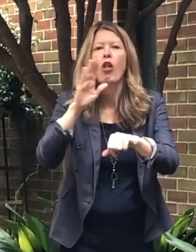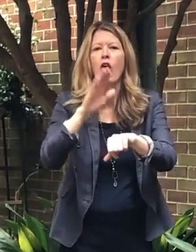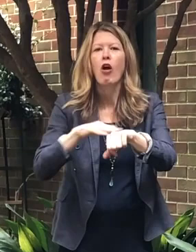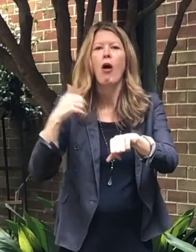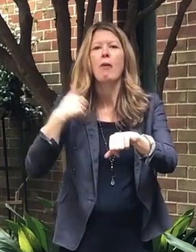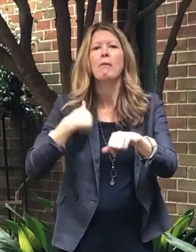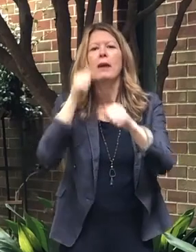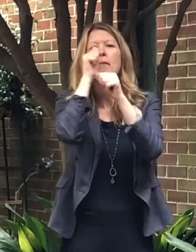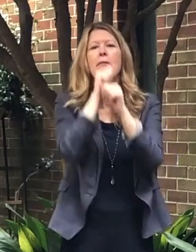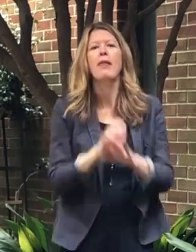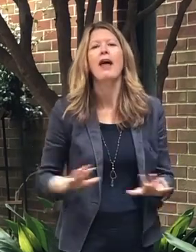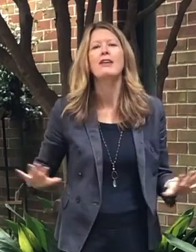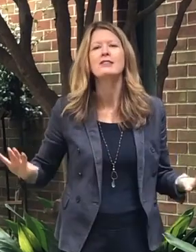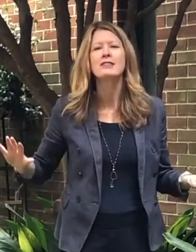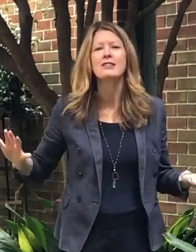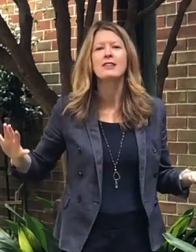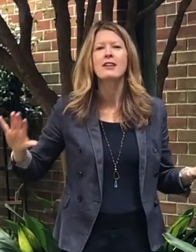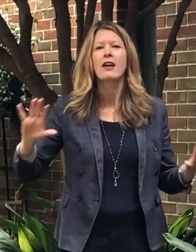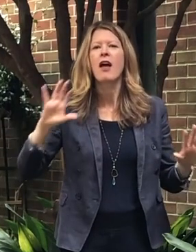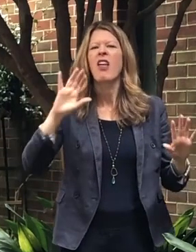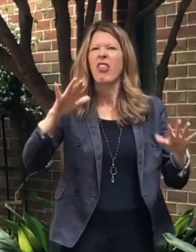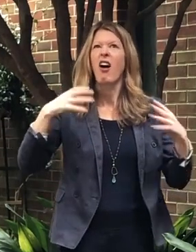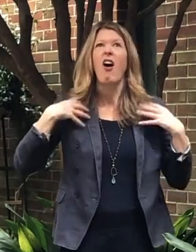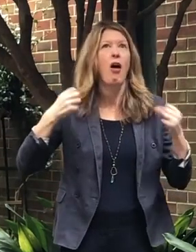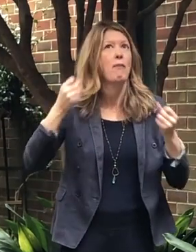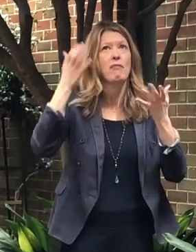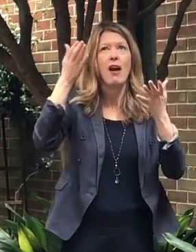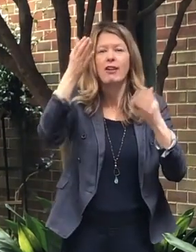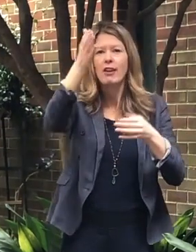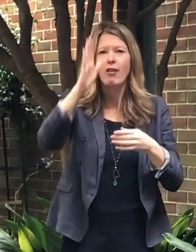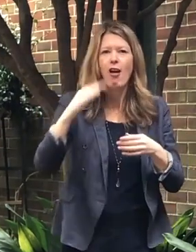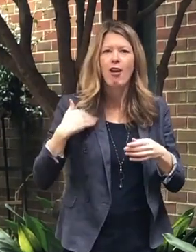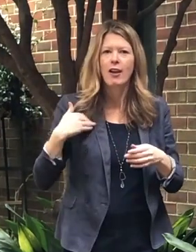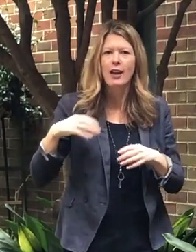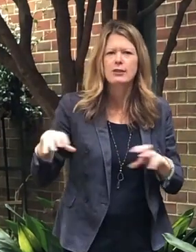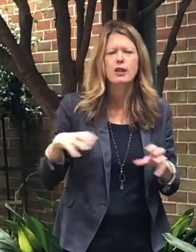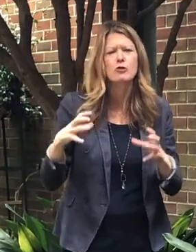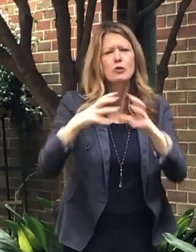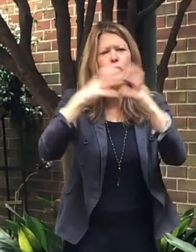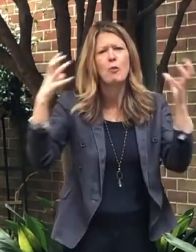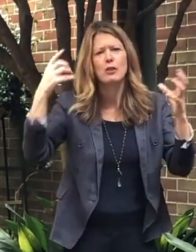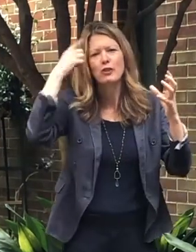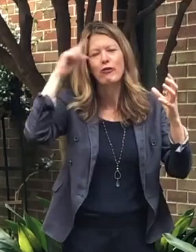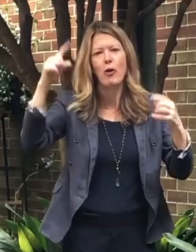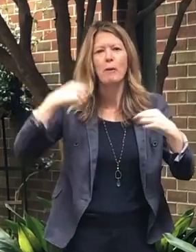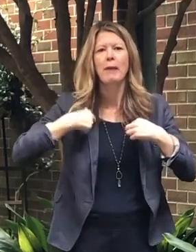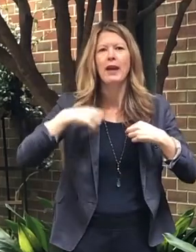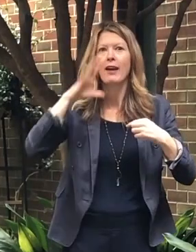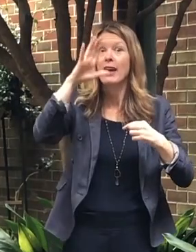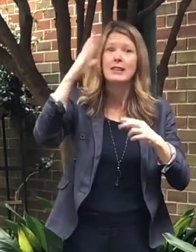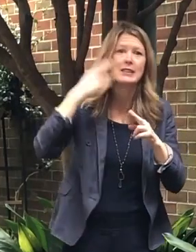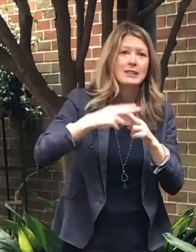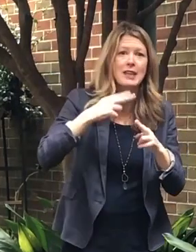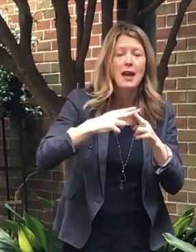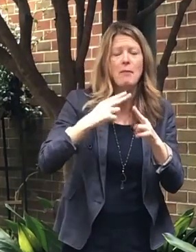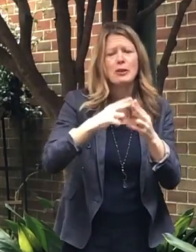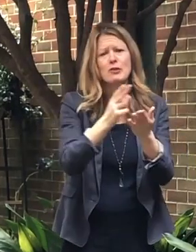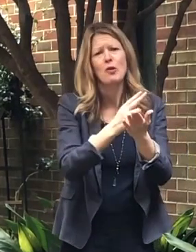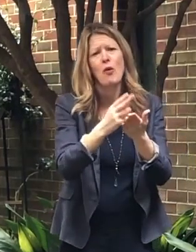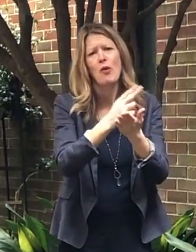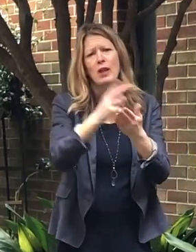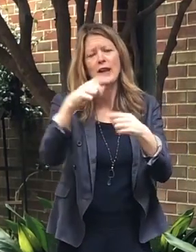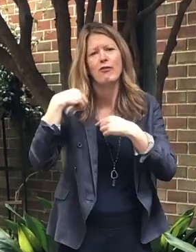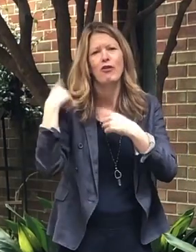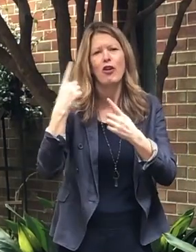blessed. The Almighty has done great things for me, and holy is his name.